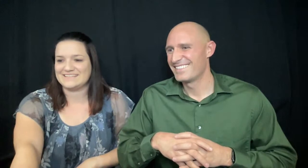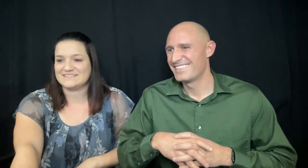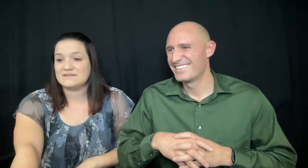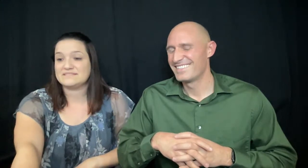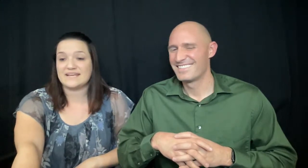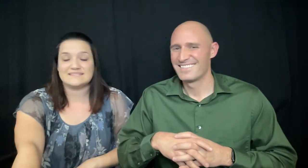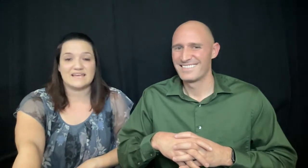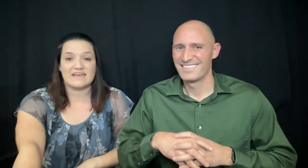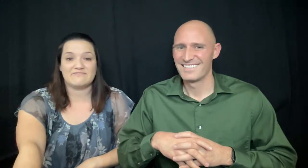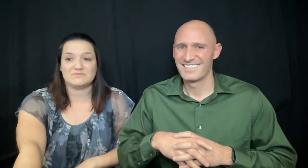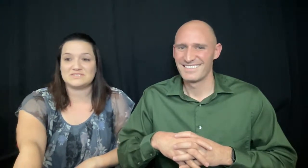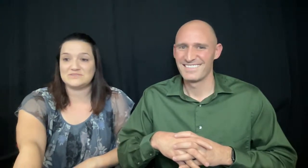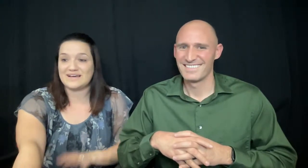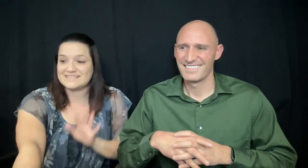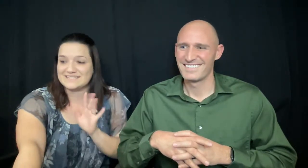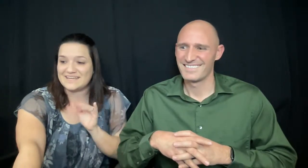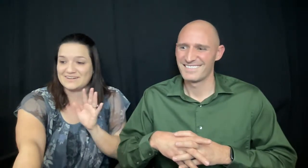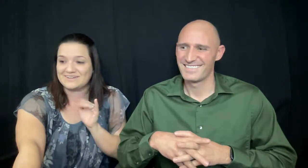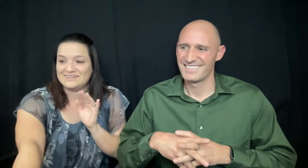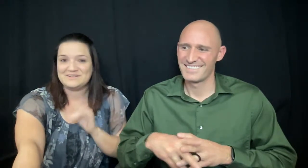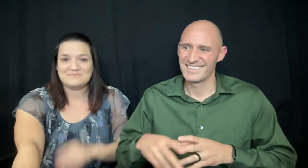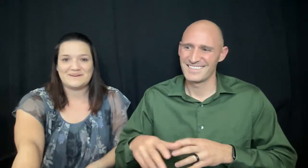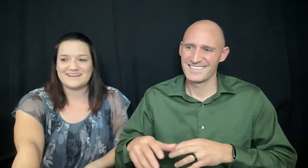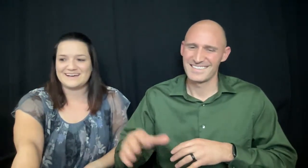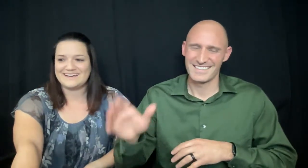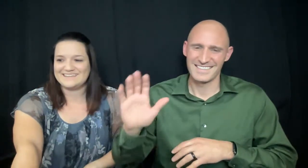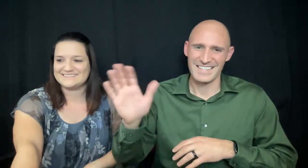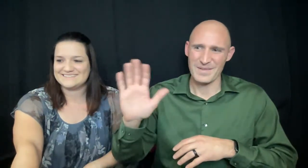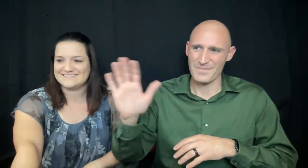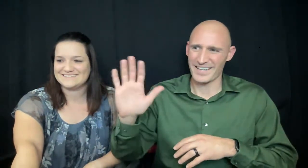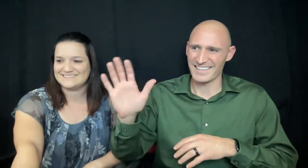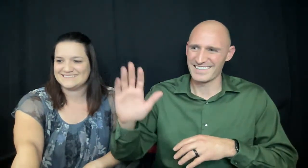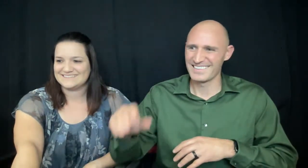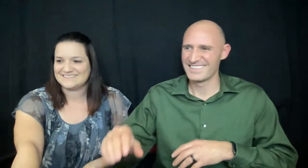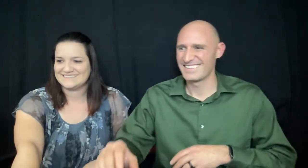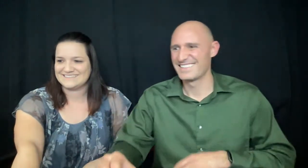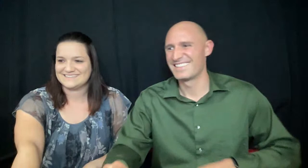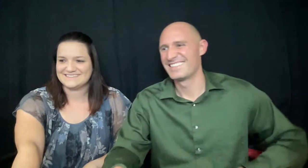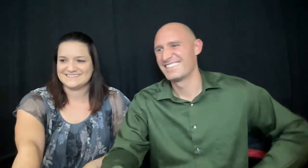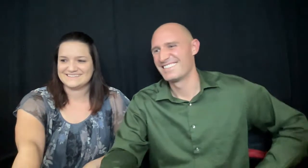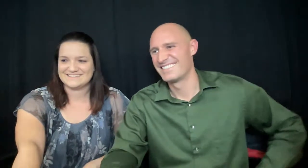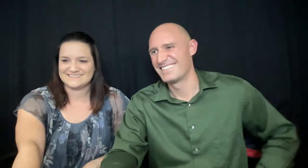guys, stay safe. We'll see you guys later. Bye, guys. Bye. Thank you. Thank y'all.